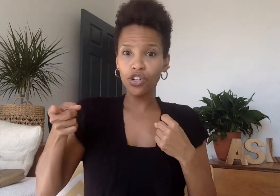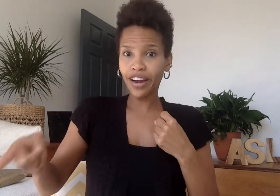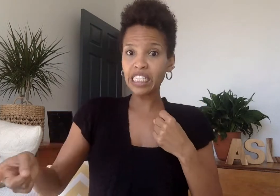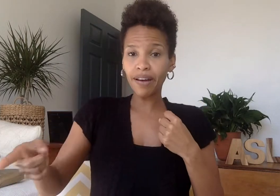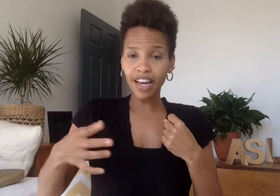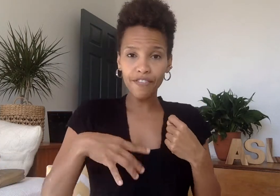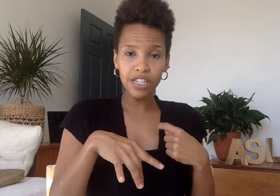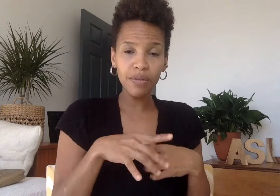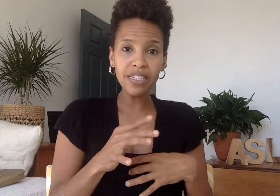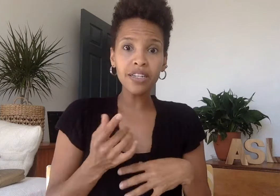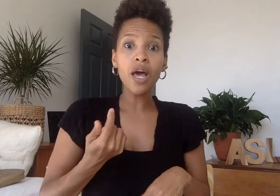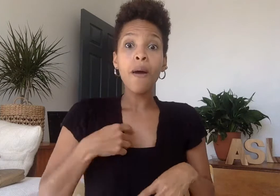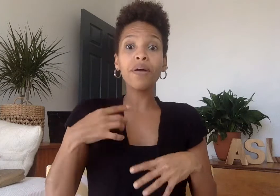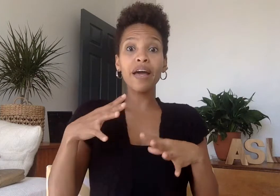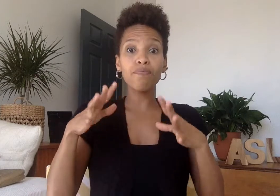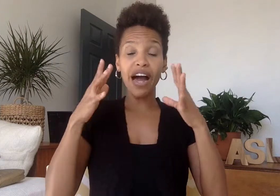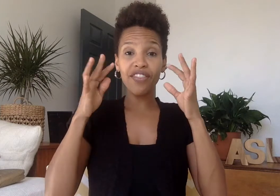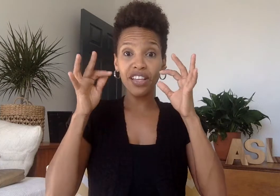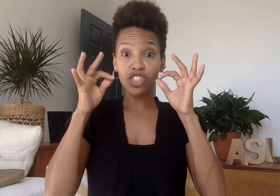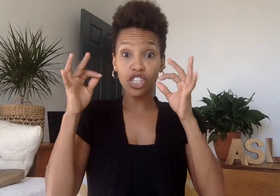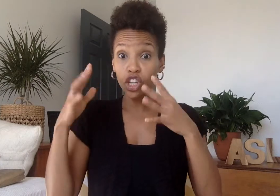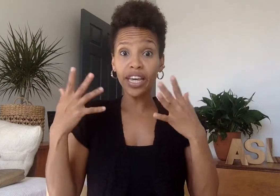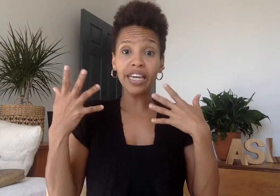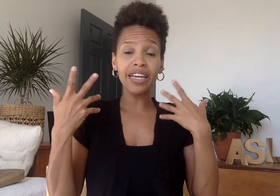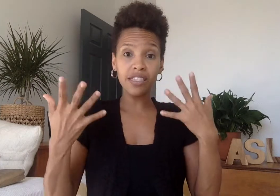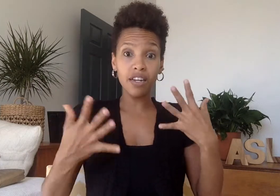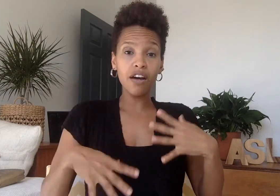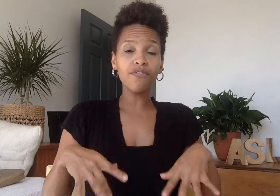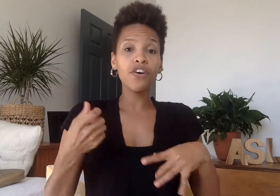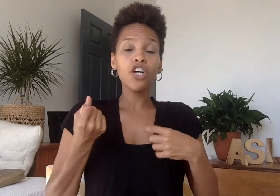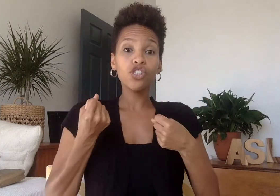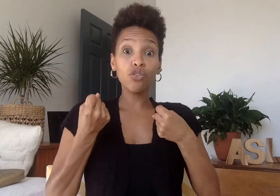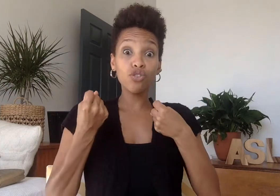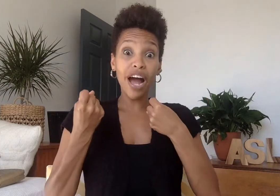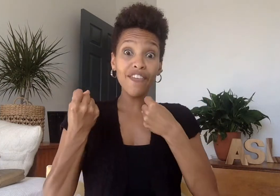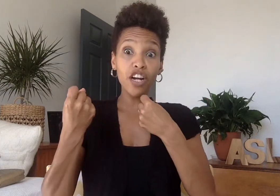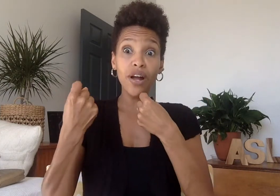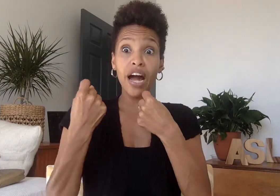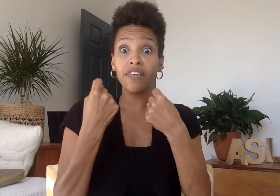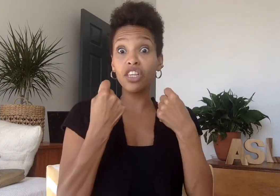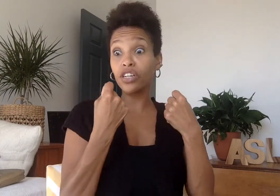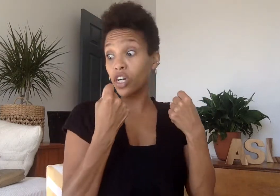crazy about that for some reason, but I think just looking is enough. So driving around and looking over,